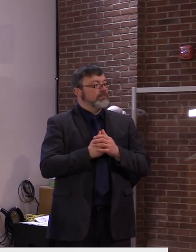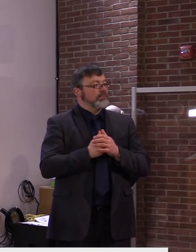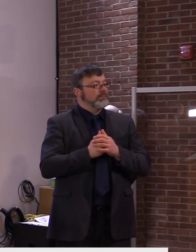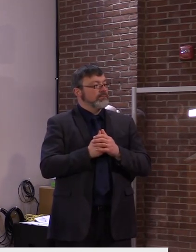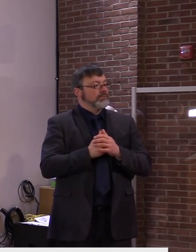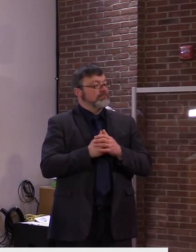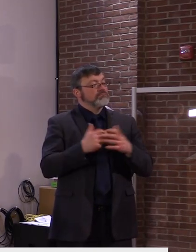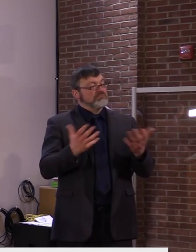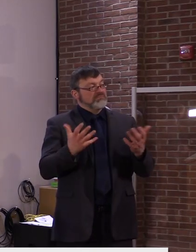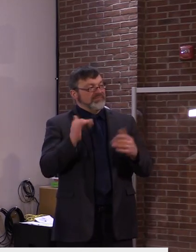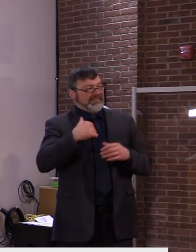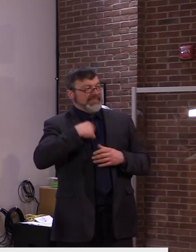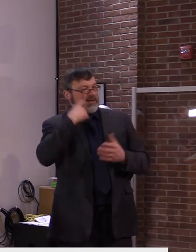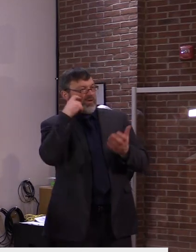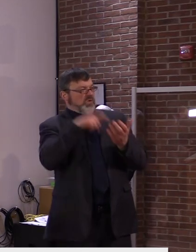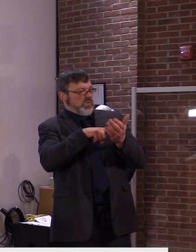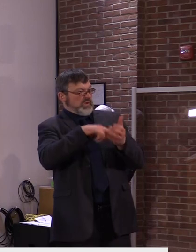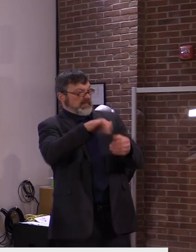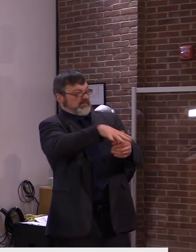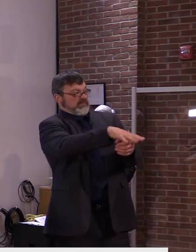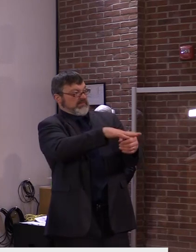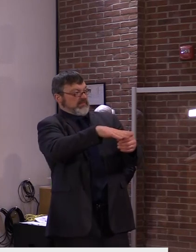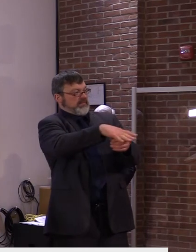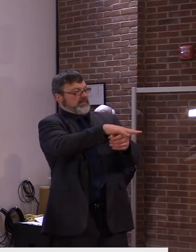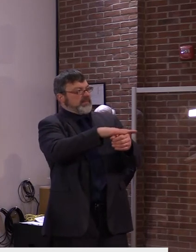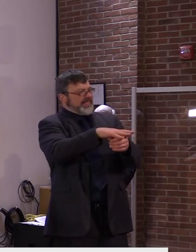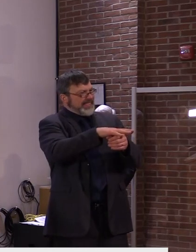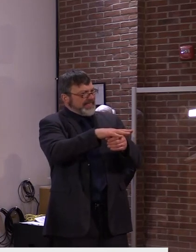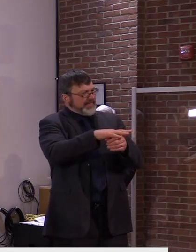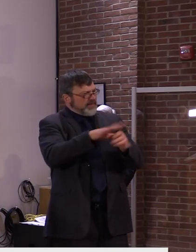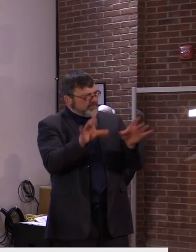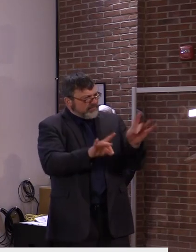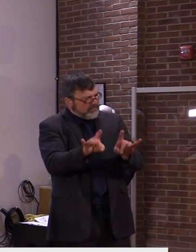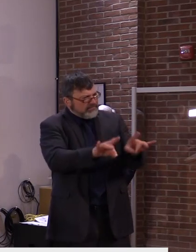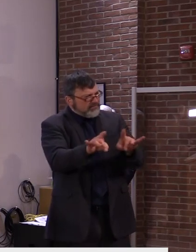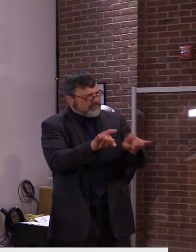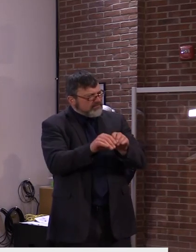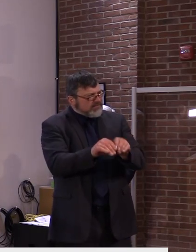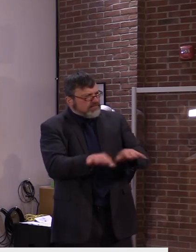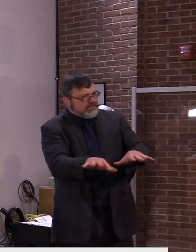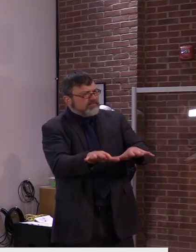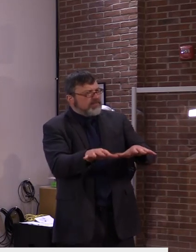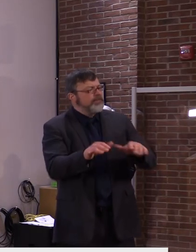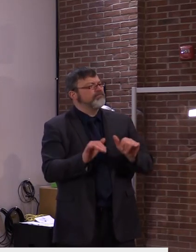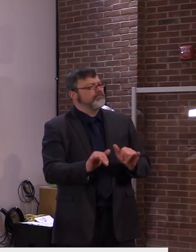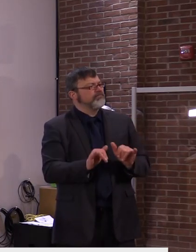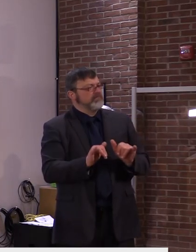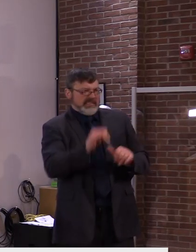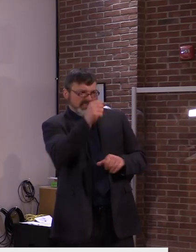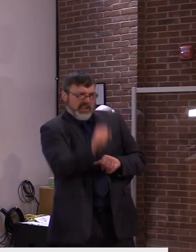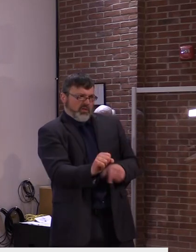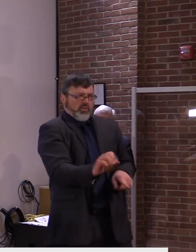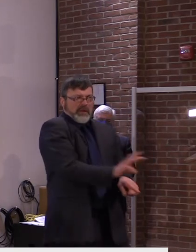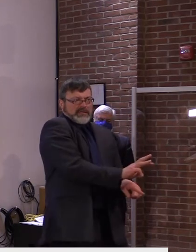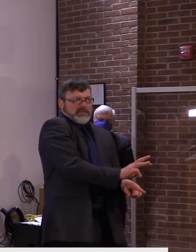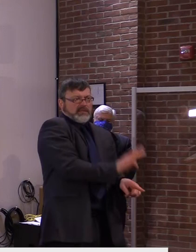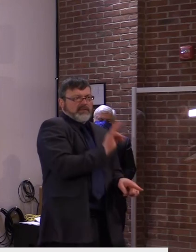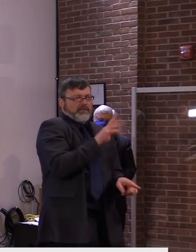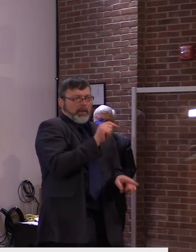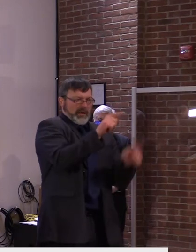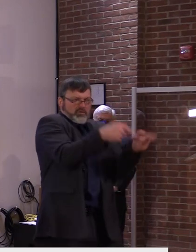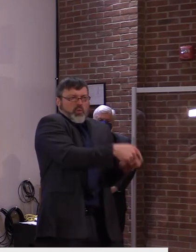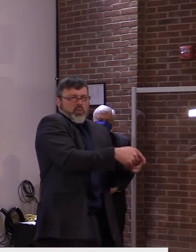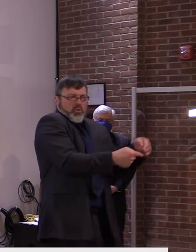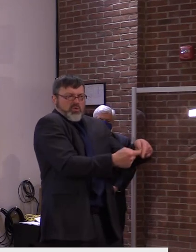significant community transmission of virus occurring. We were seeing increases in multiple towns in the county for the